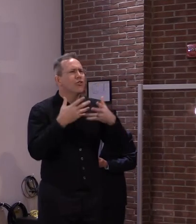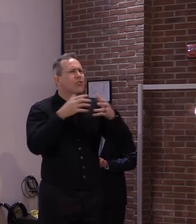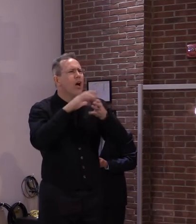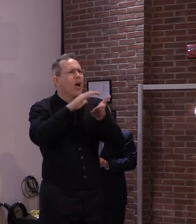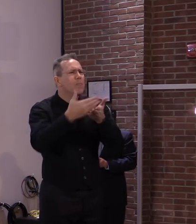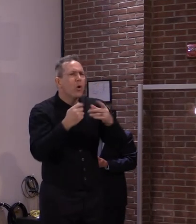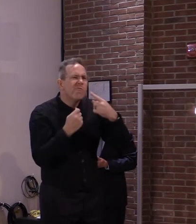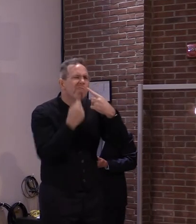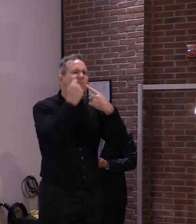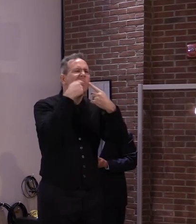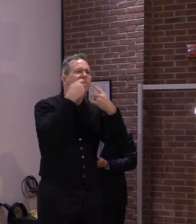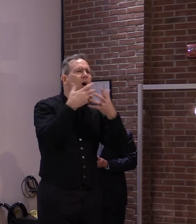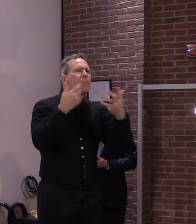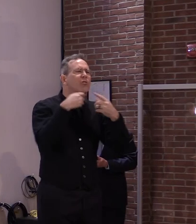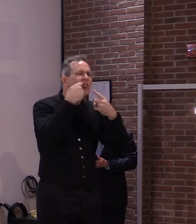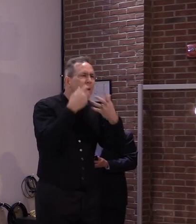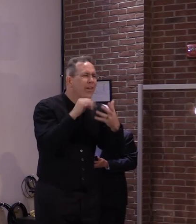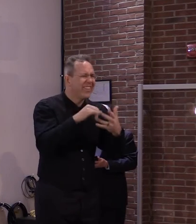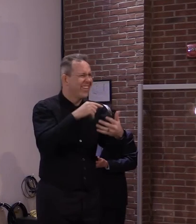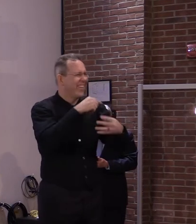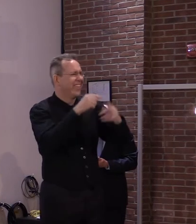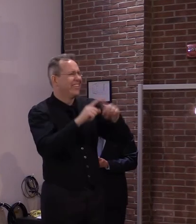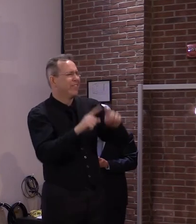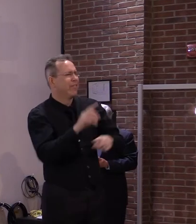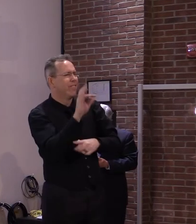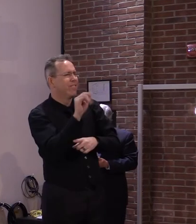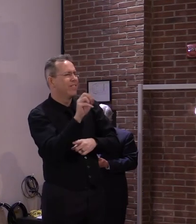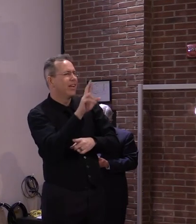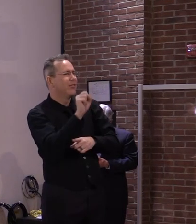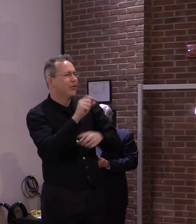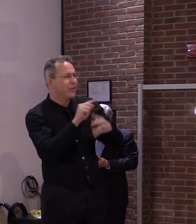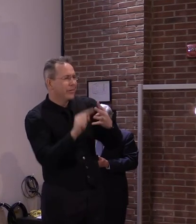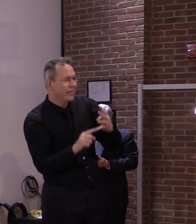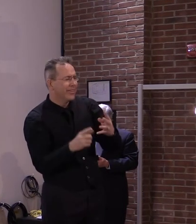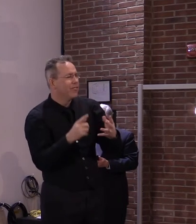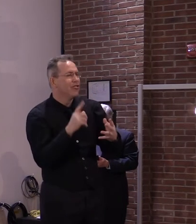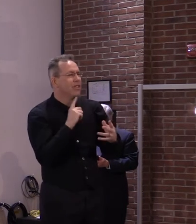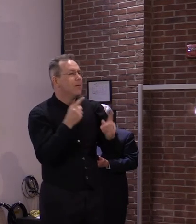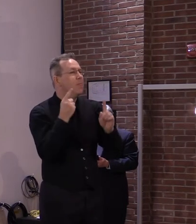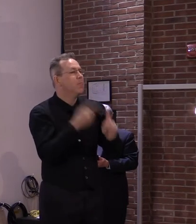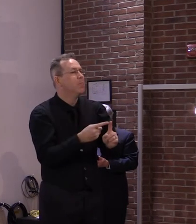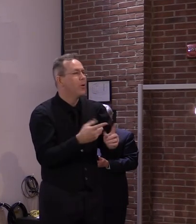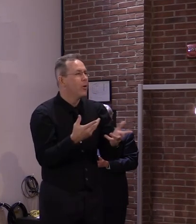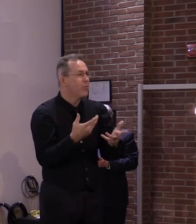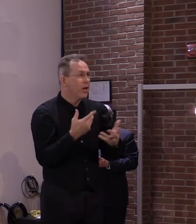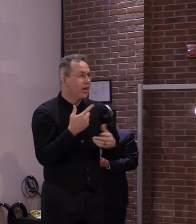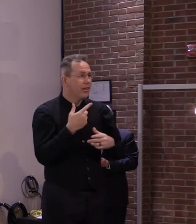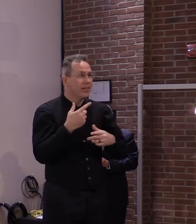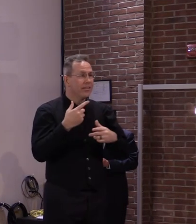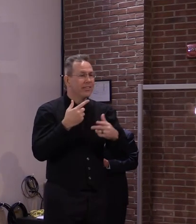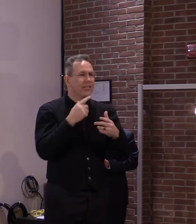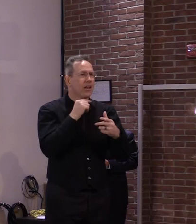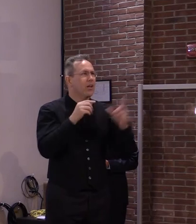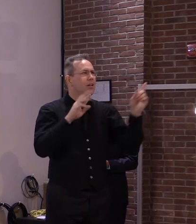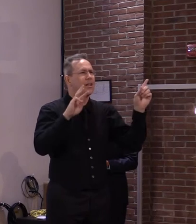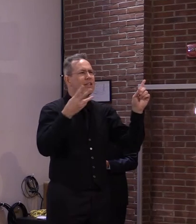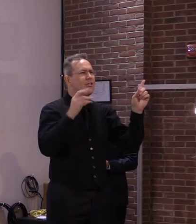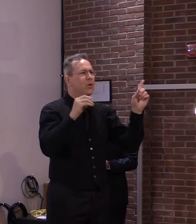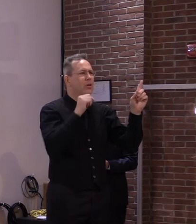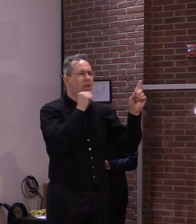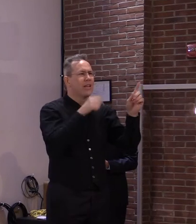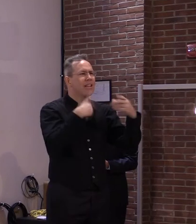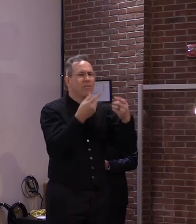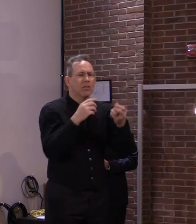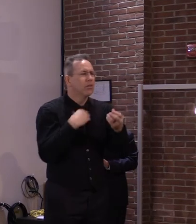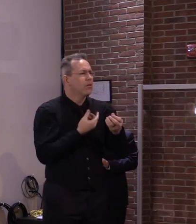others that it's not considered to be reliable to use it in a quantitative fashion so the goal of